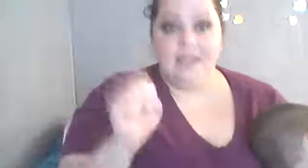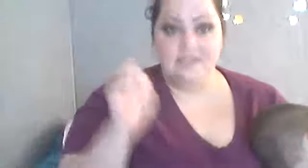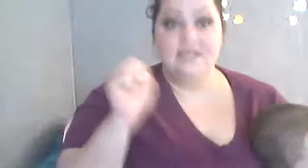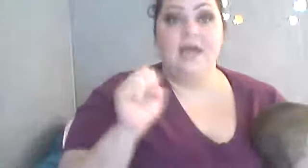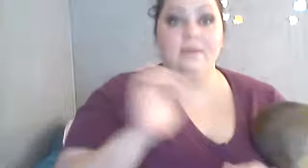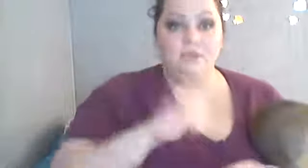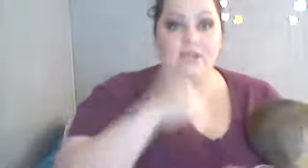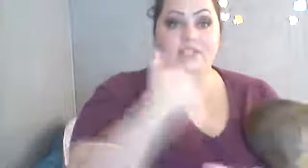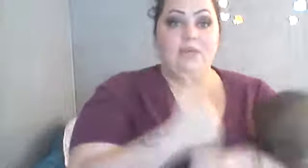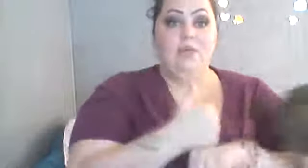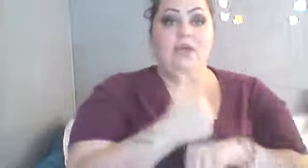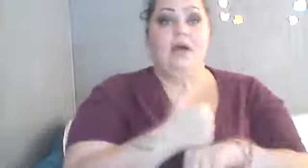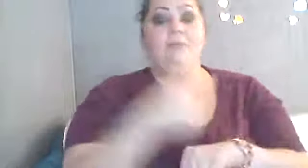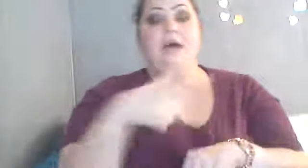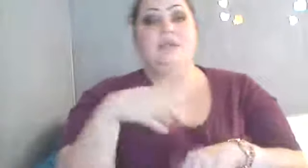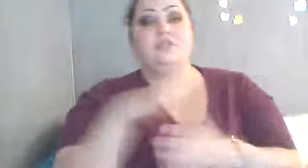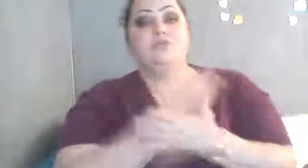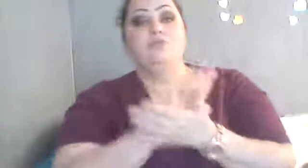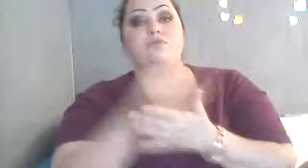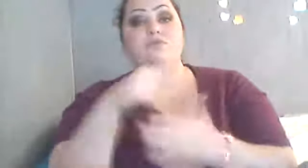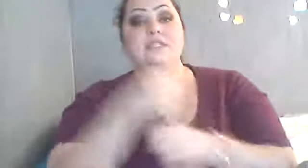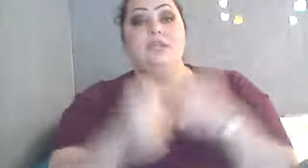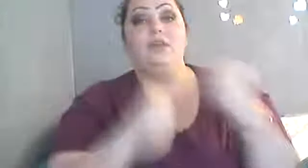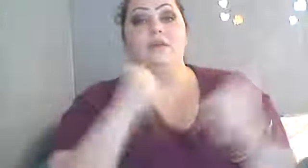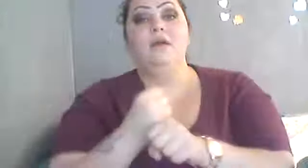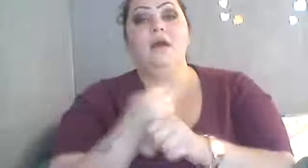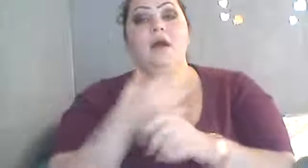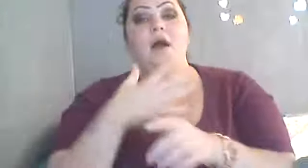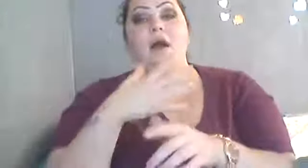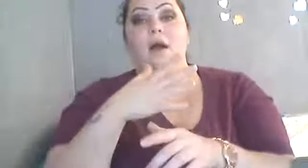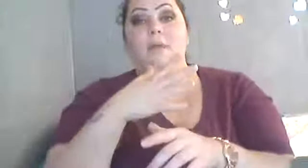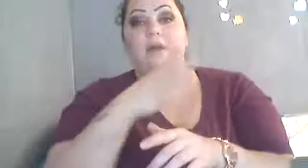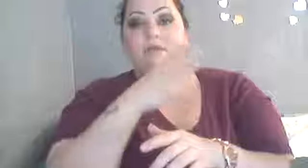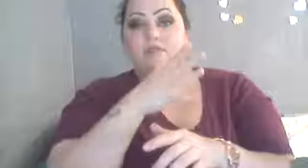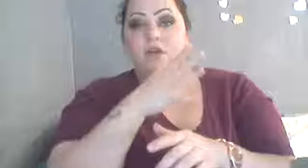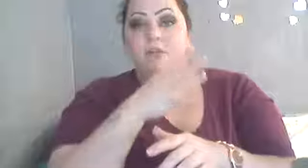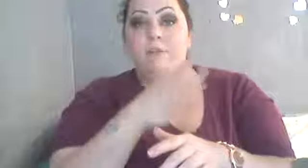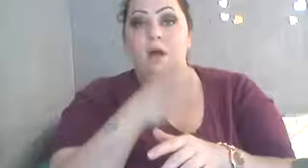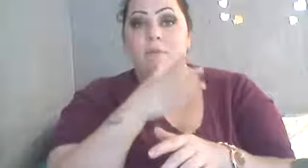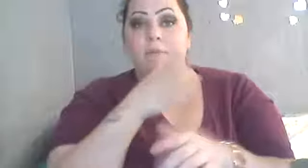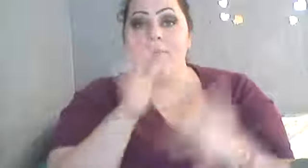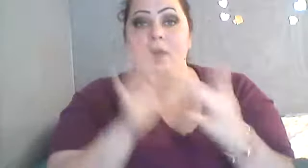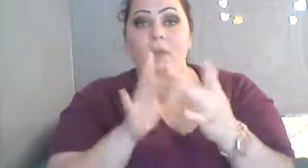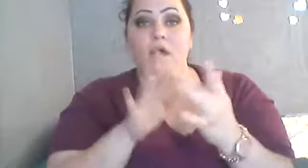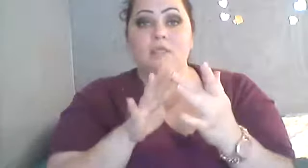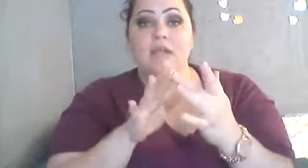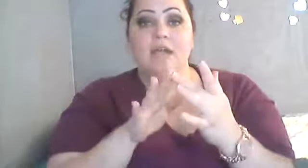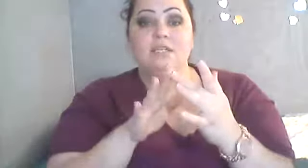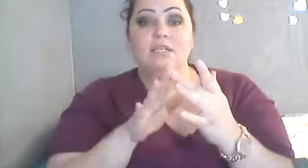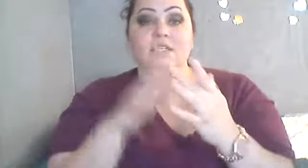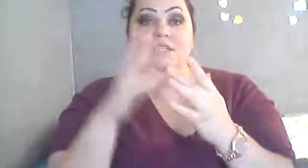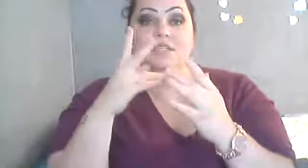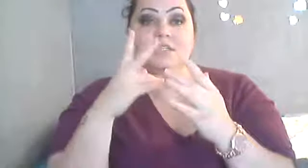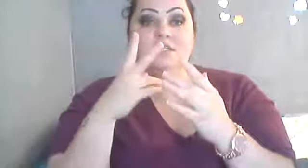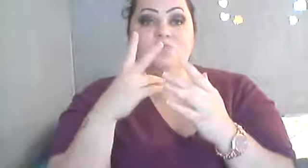Yes, I am trying to set one up at the school for this year. I've talked to my mom, and my mom contacted this